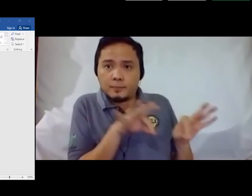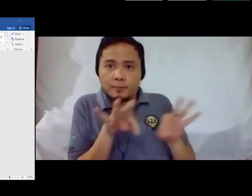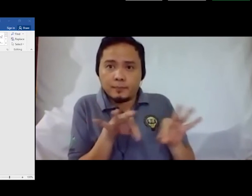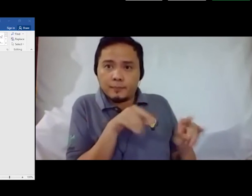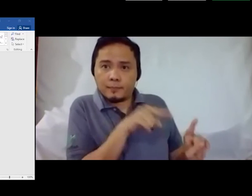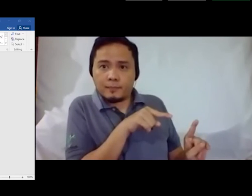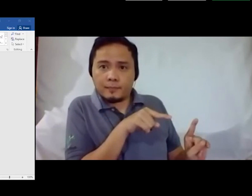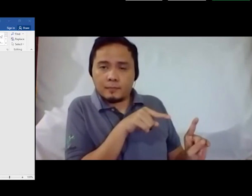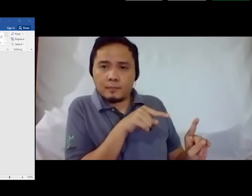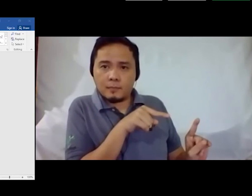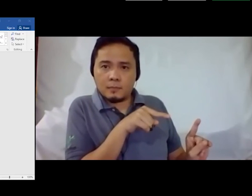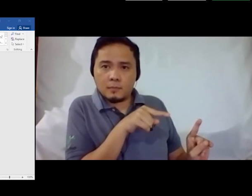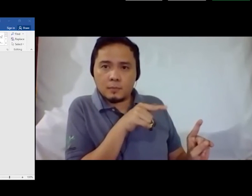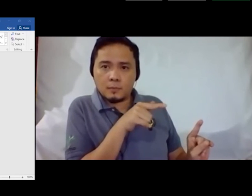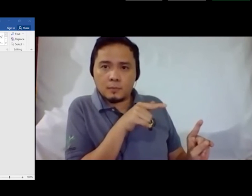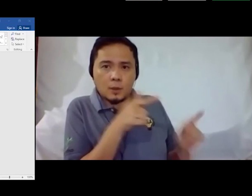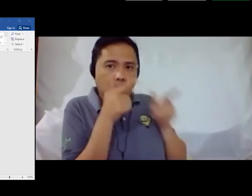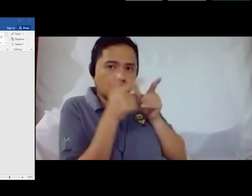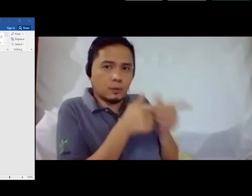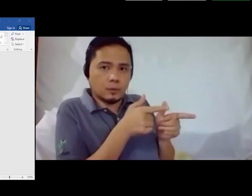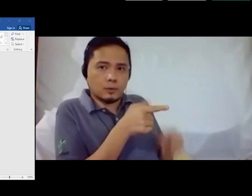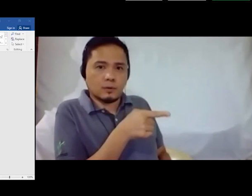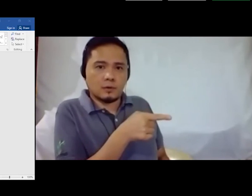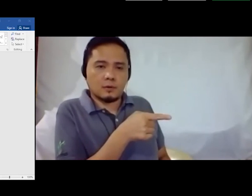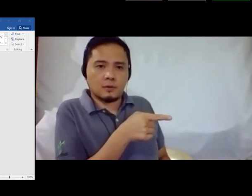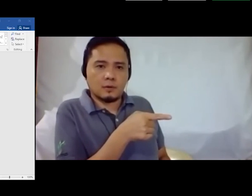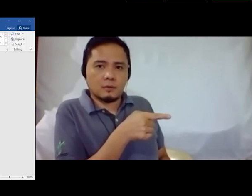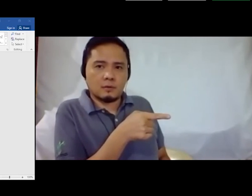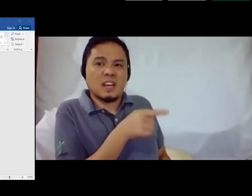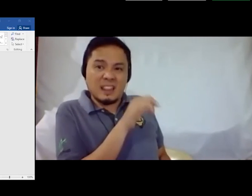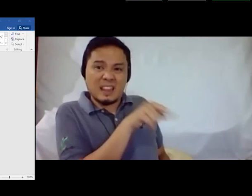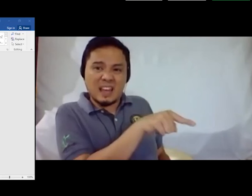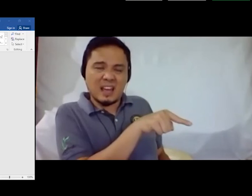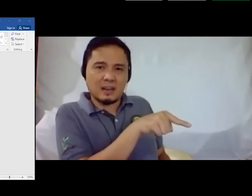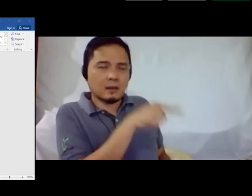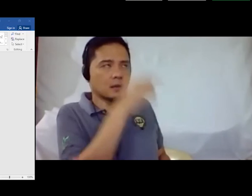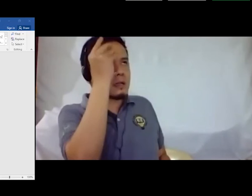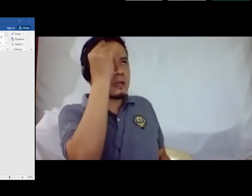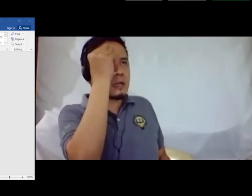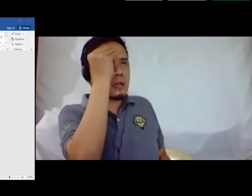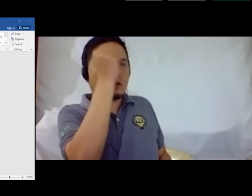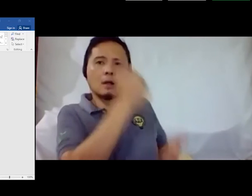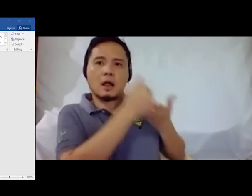version, because I think that will help you. Remember, Shaq, you asked about